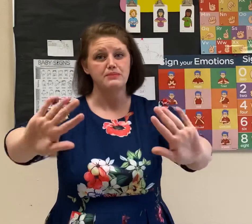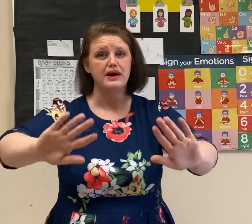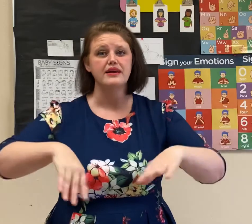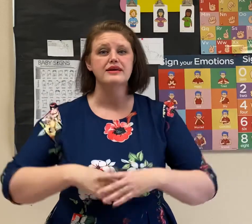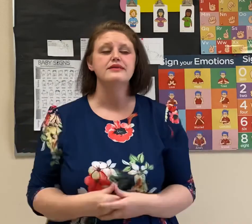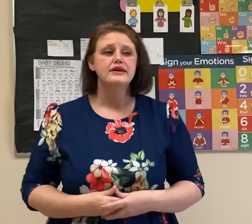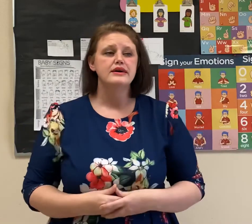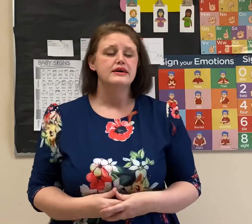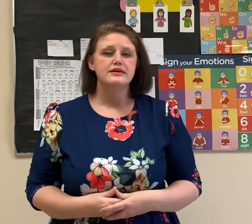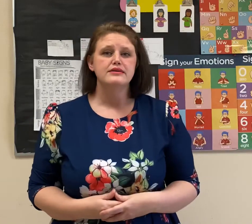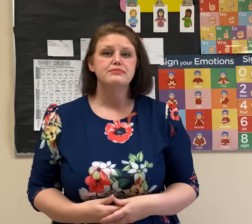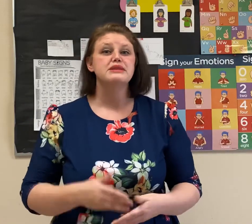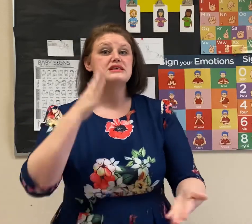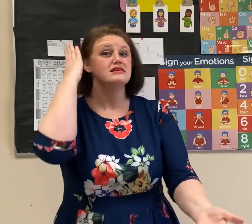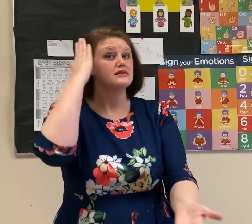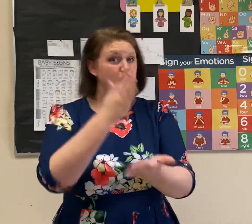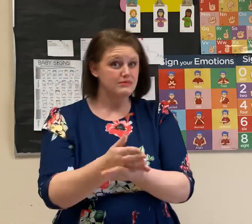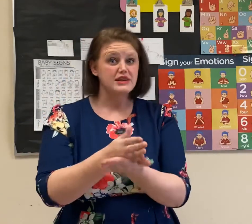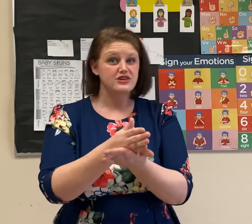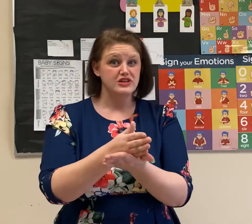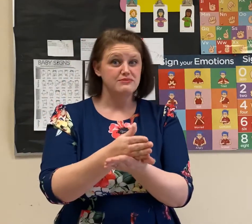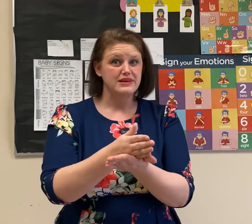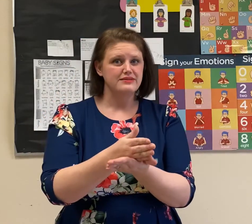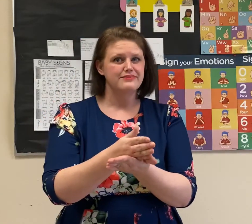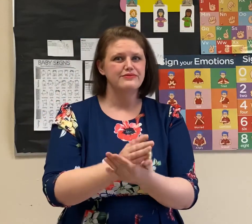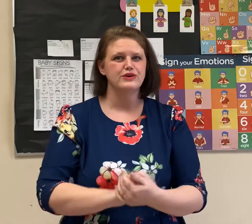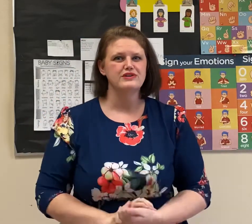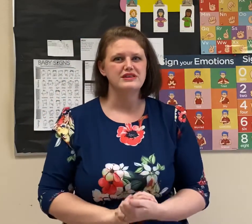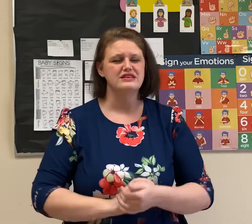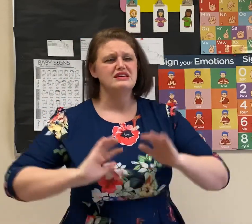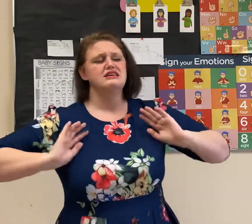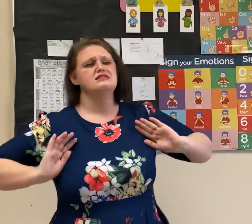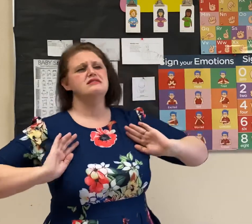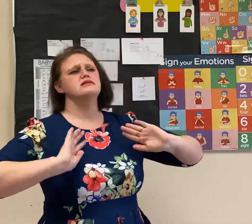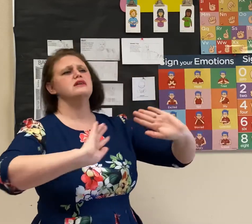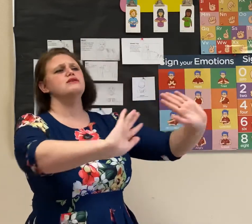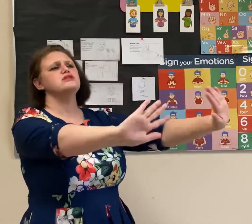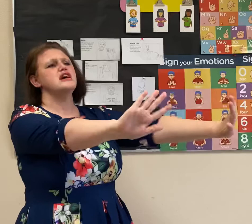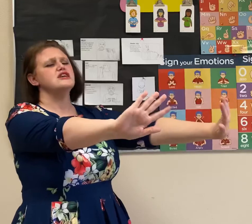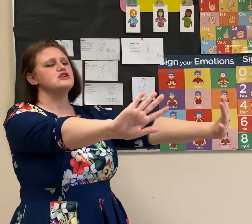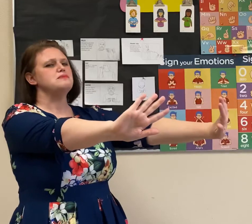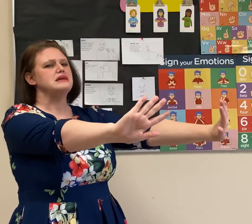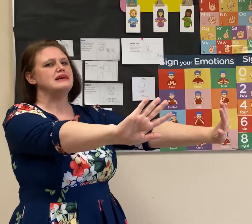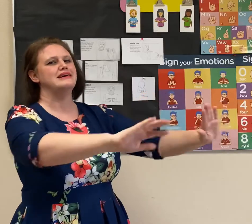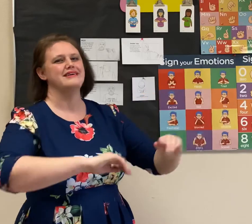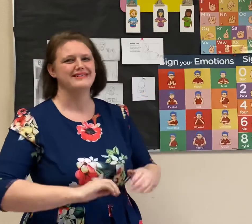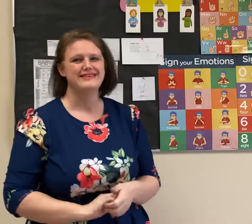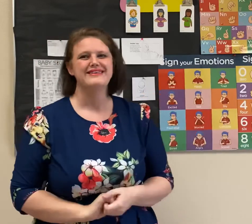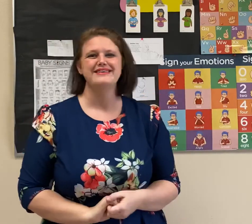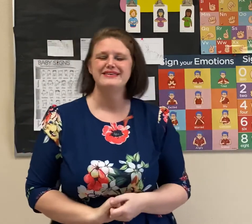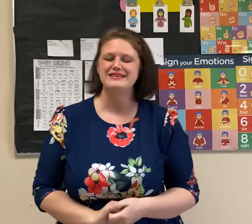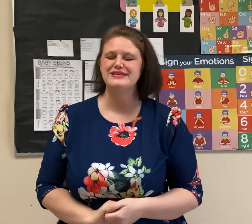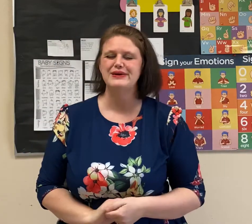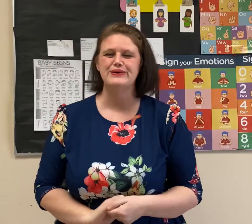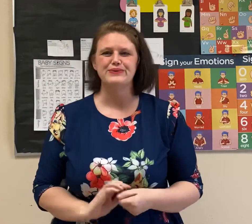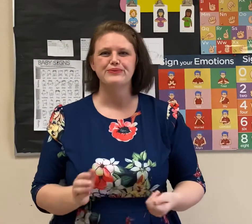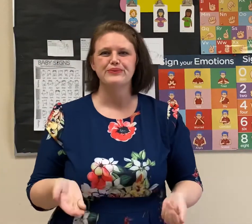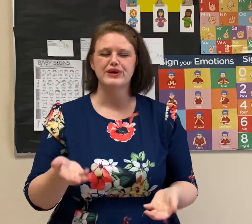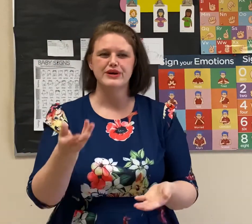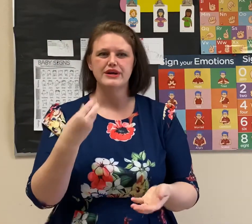body. Please stop touching me versus don't touch me. So we're